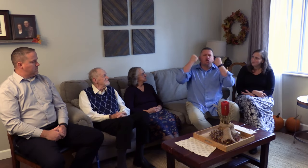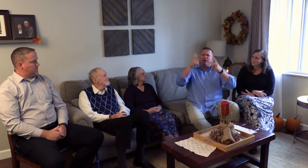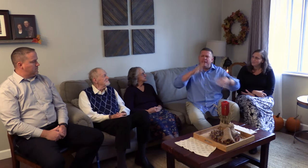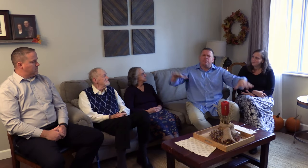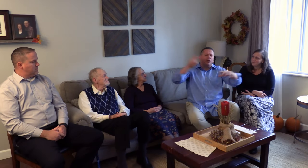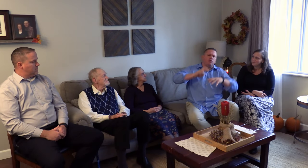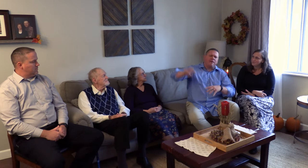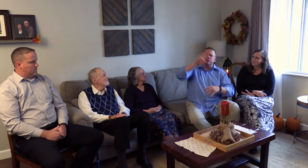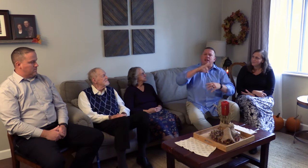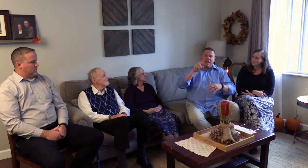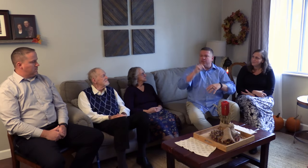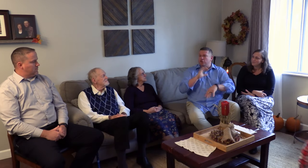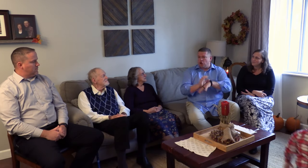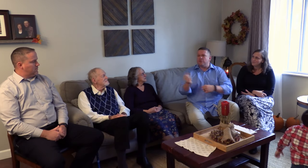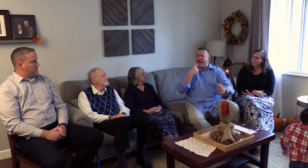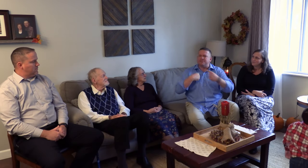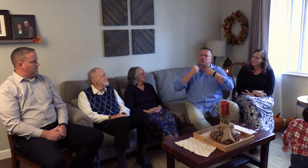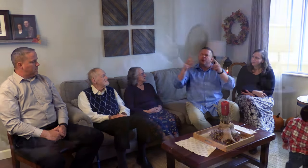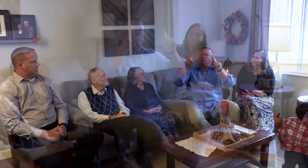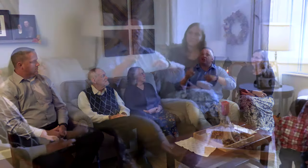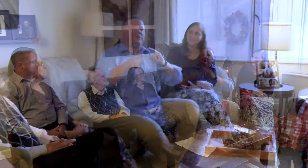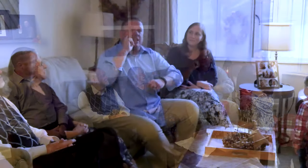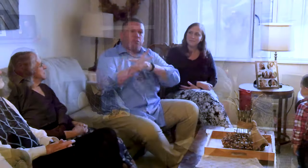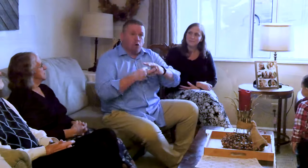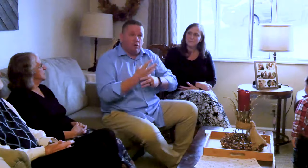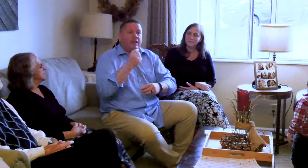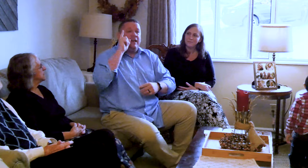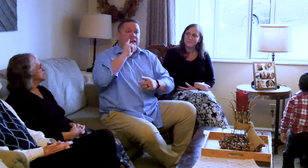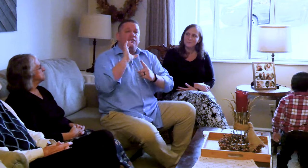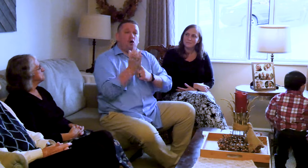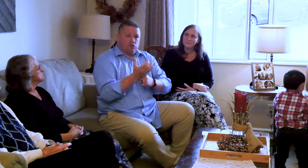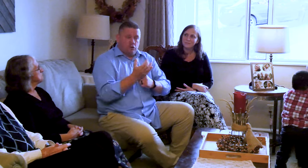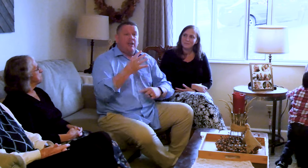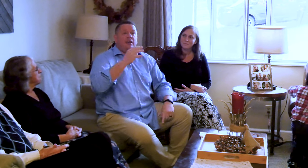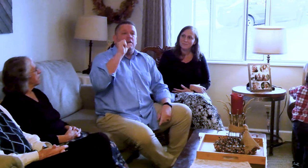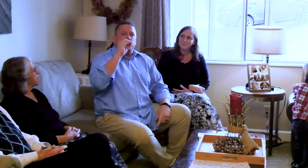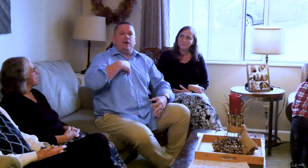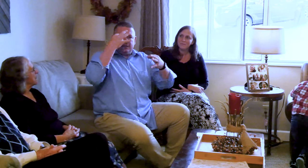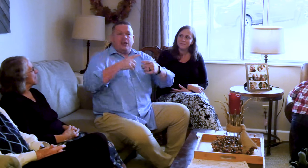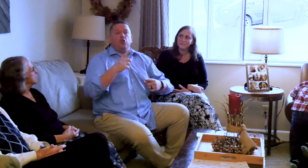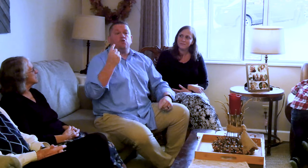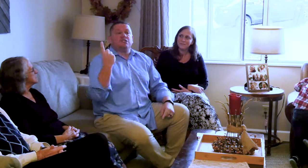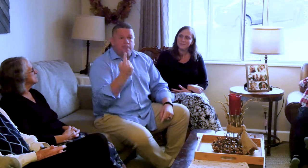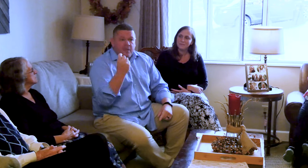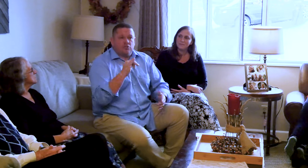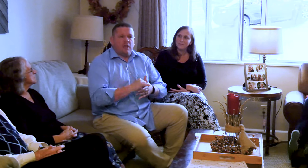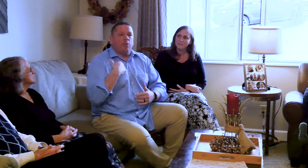so many people in my travels and even our church would ask me so many questions of the deaf world and deaf culture so I decided to do something so that we